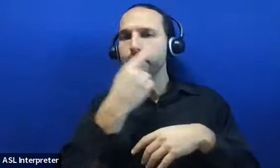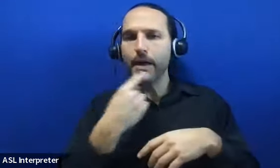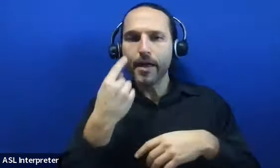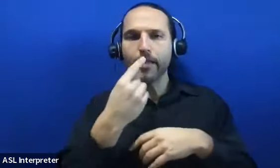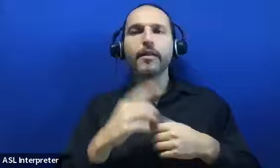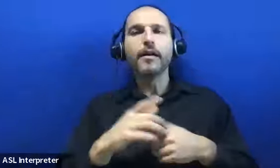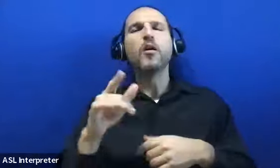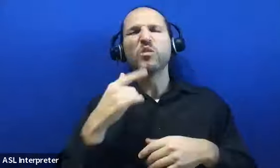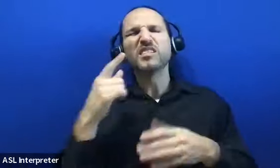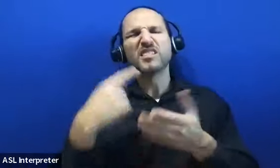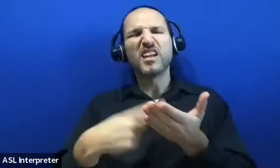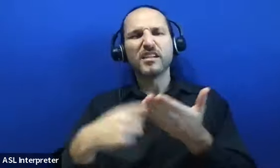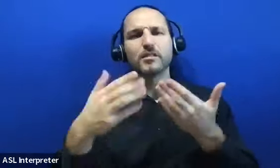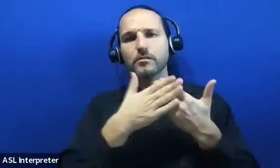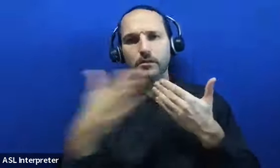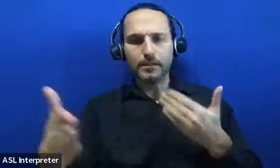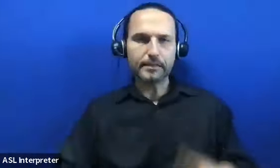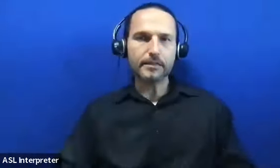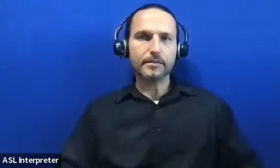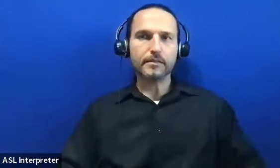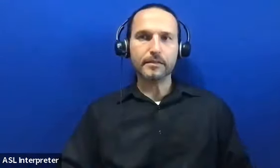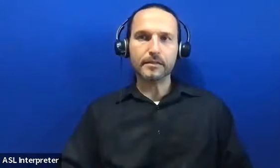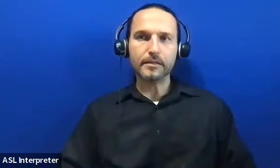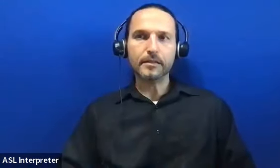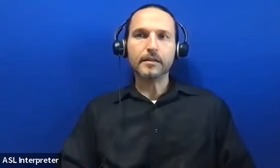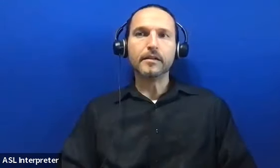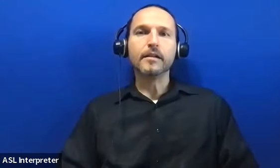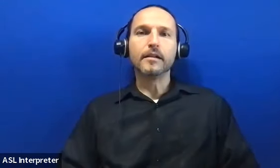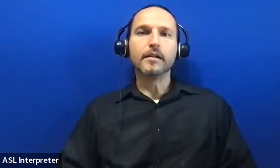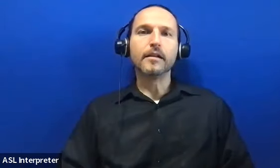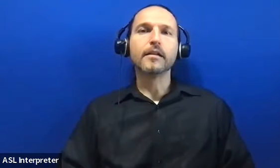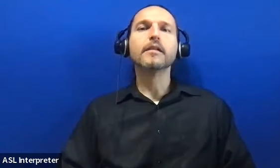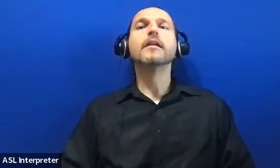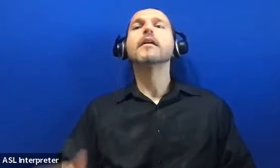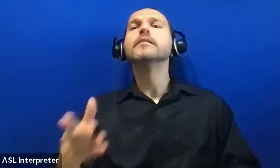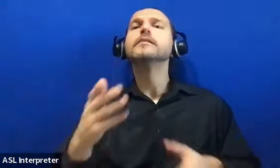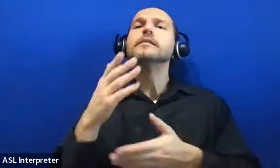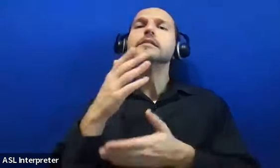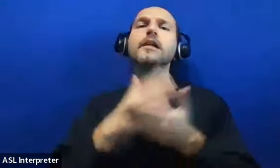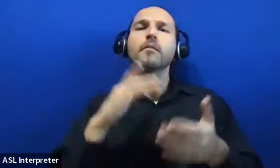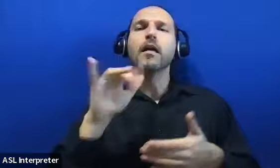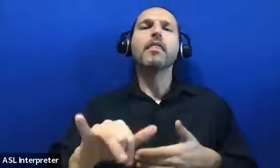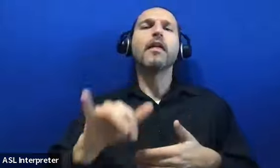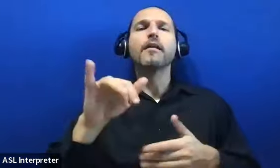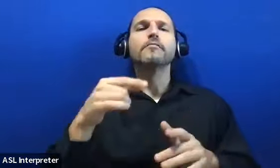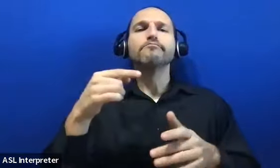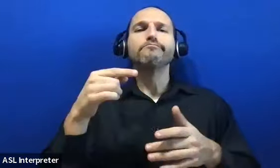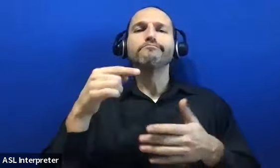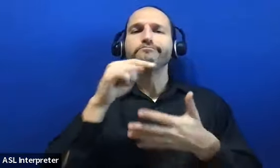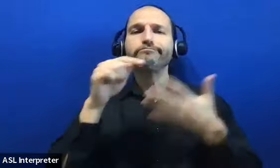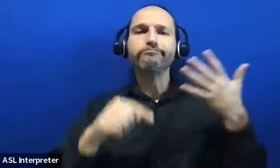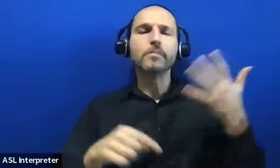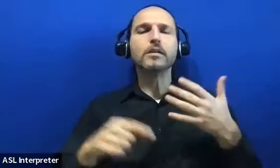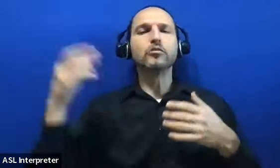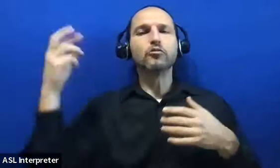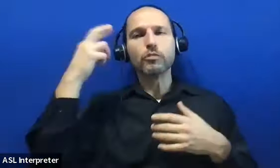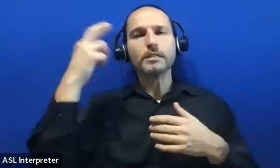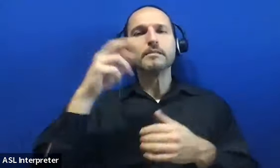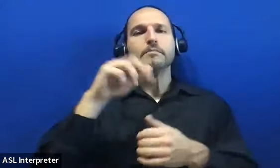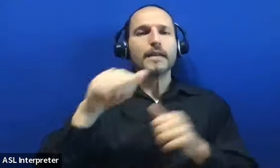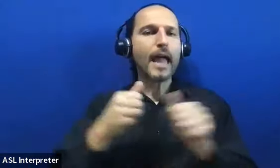other factors next. Okay, what are some of these factors in charge? We know that